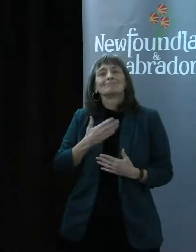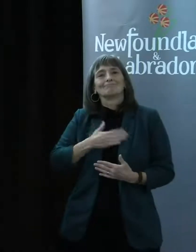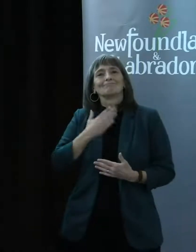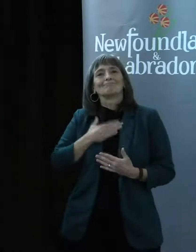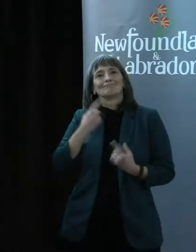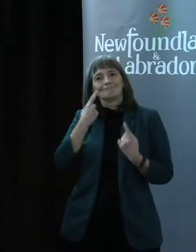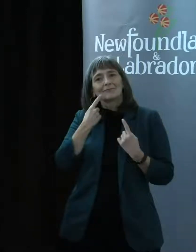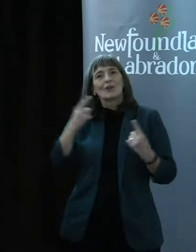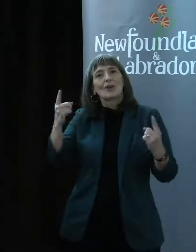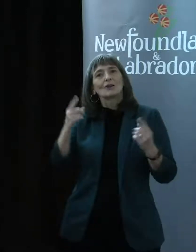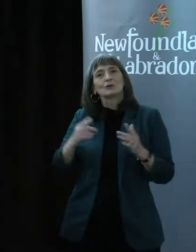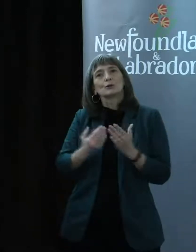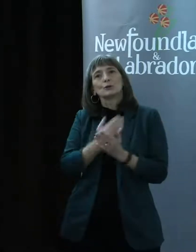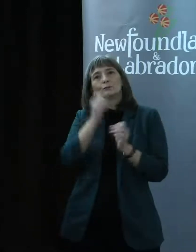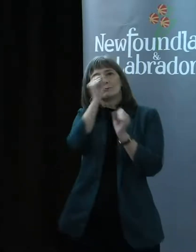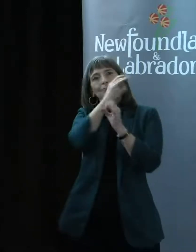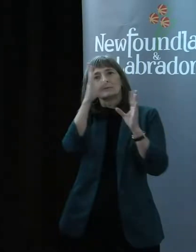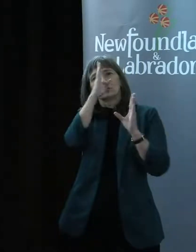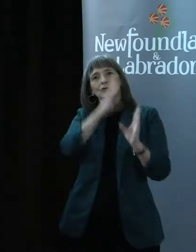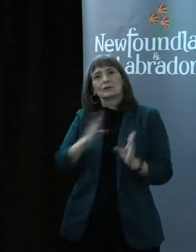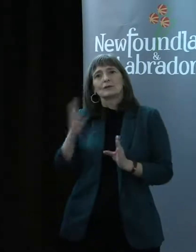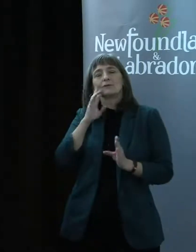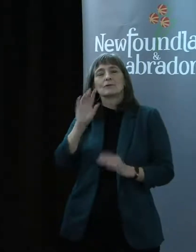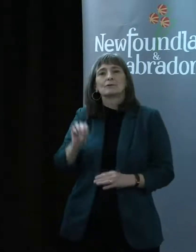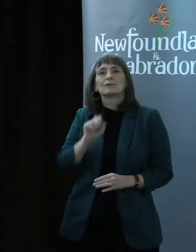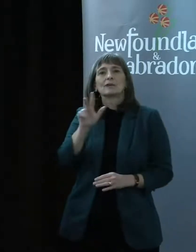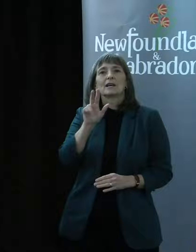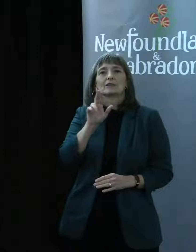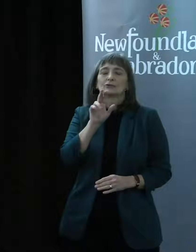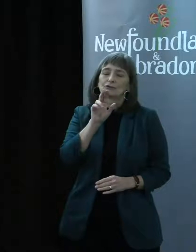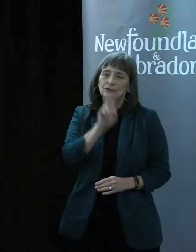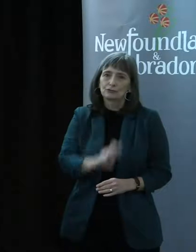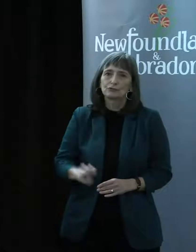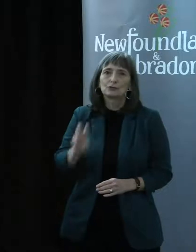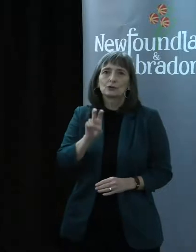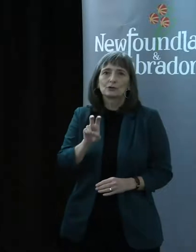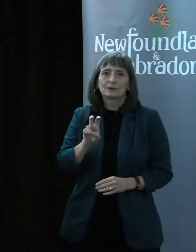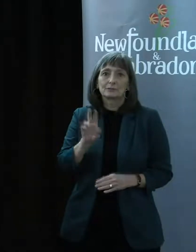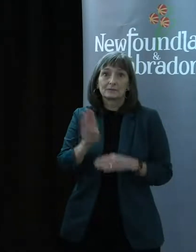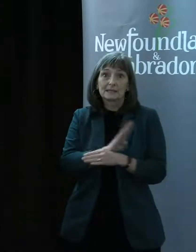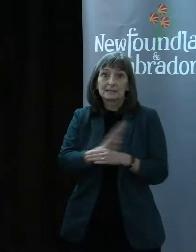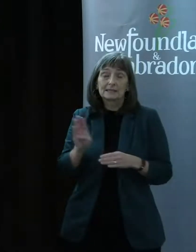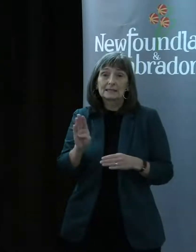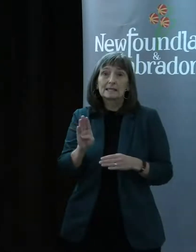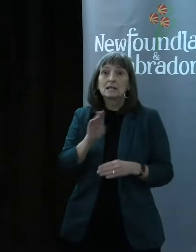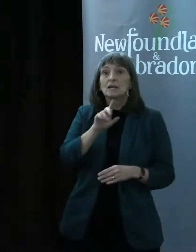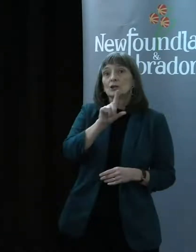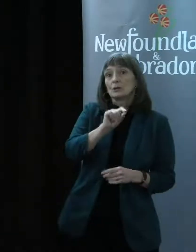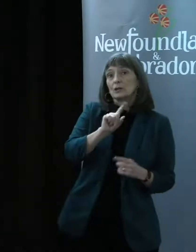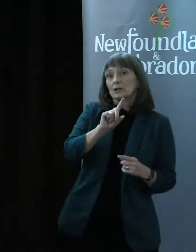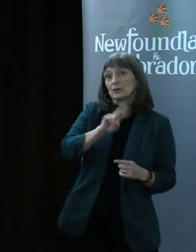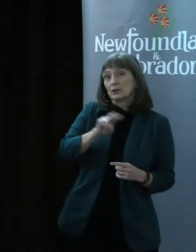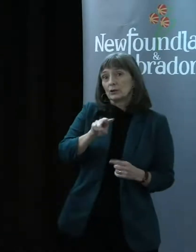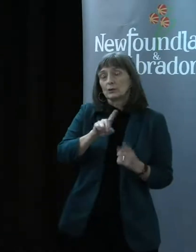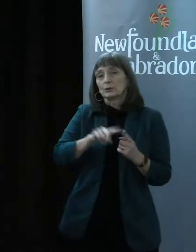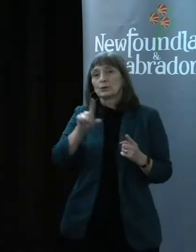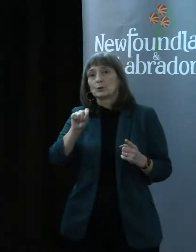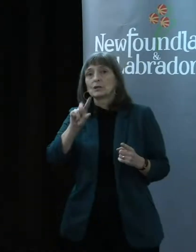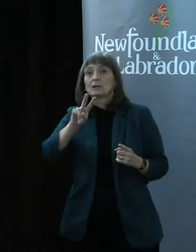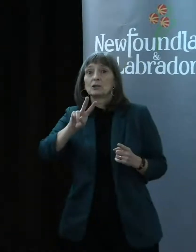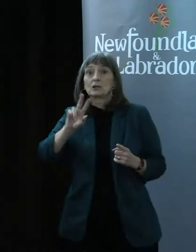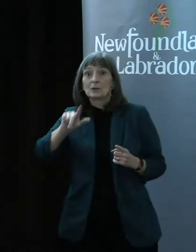and strategy for Newfoundland and Labrador's tourism industry, Vision 2026, Transition, Transform and